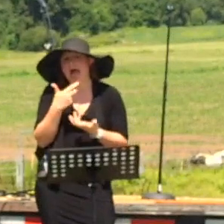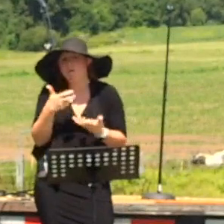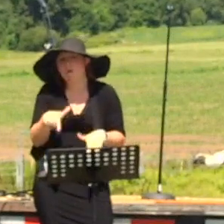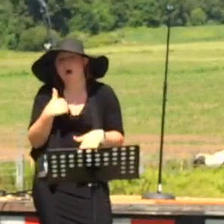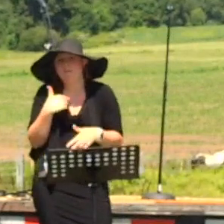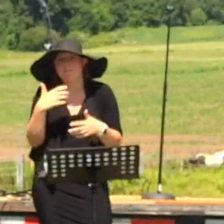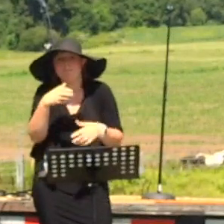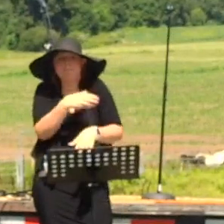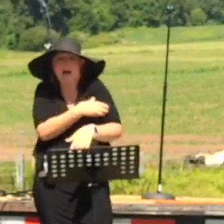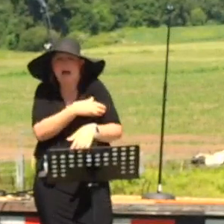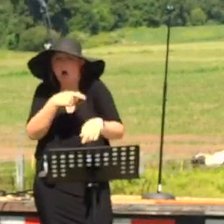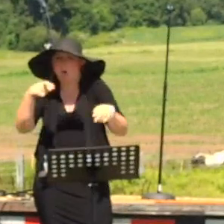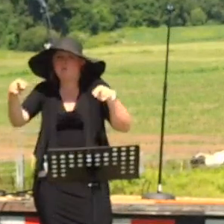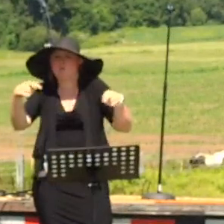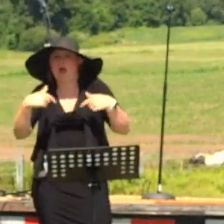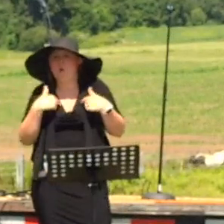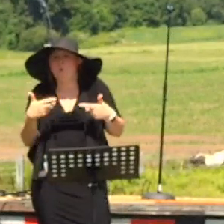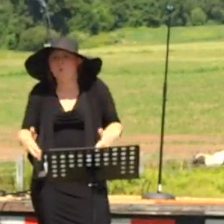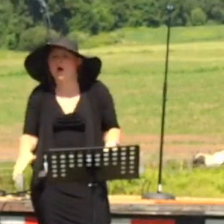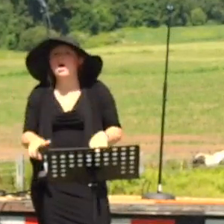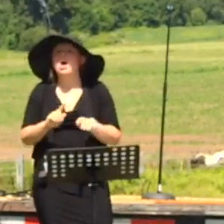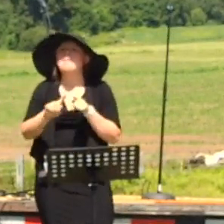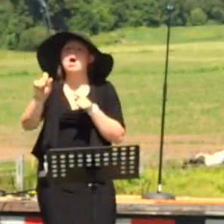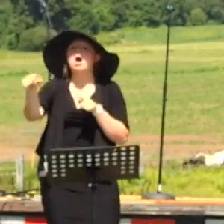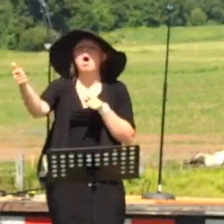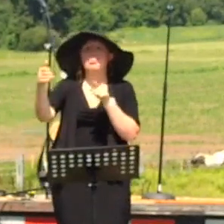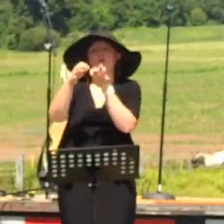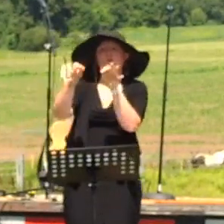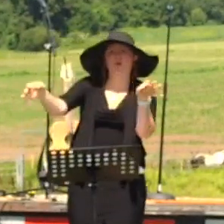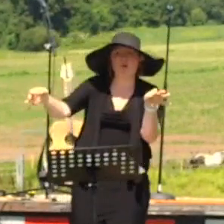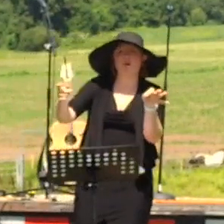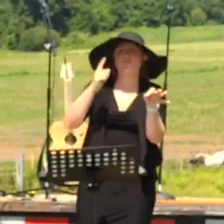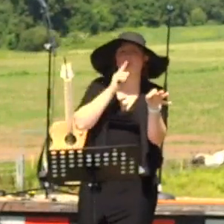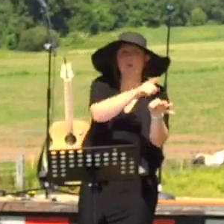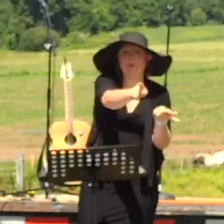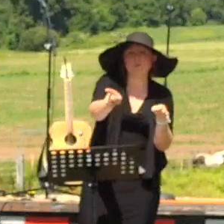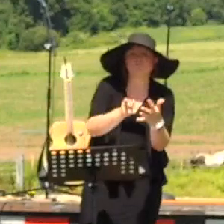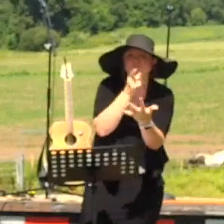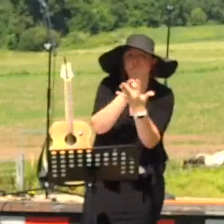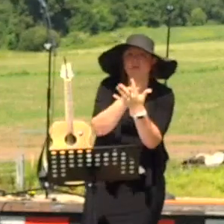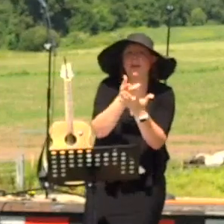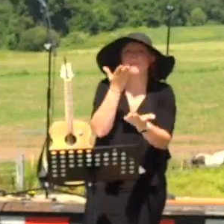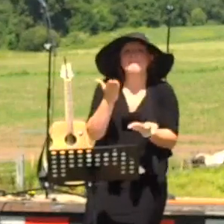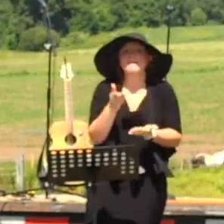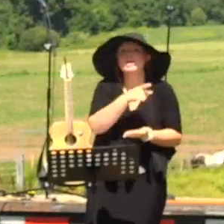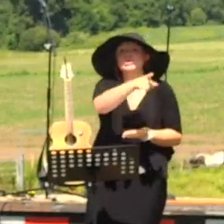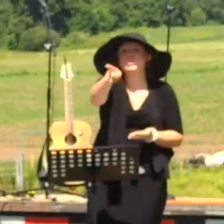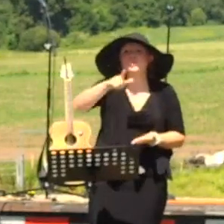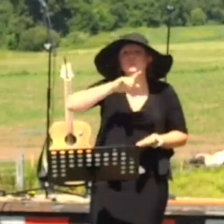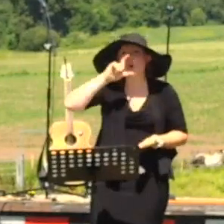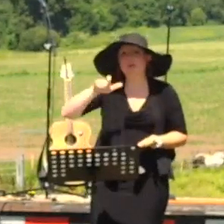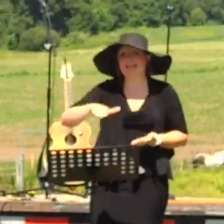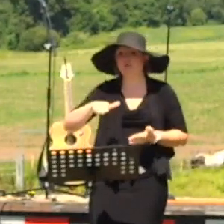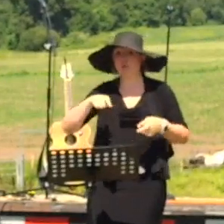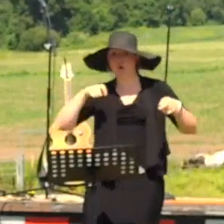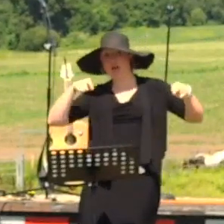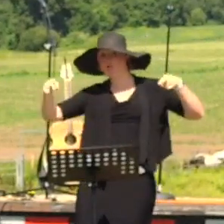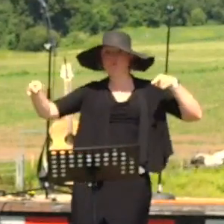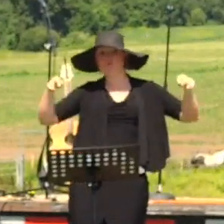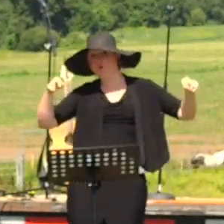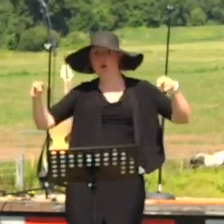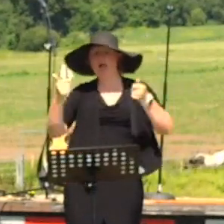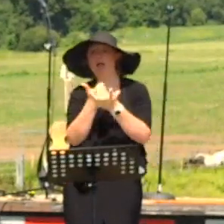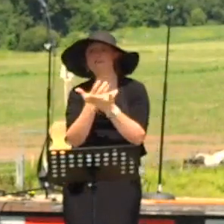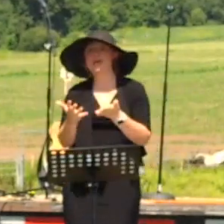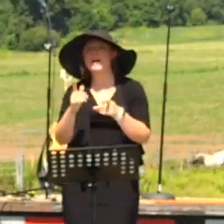identify with that at all. But let me phrase it another way for those eights. Maybe you don't need to be in control,